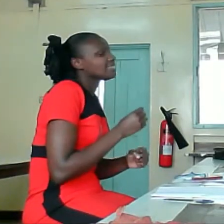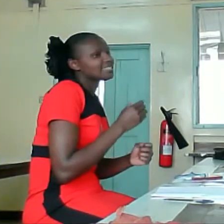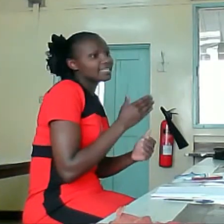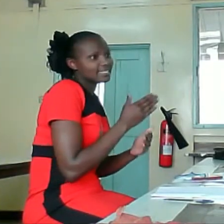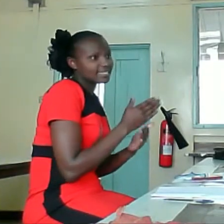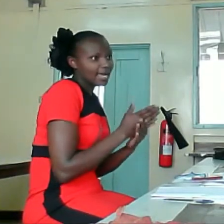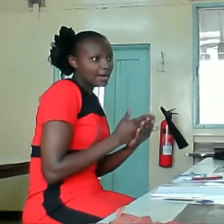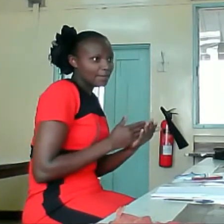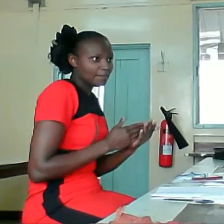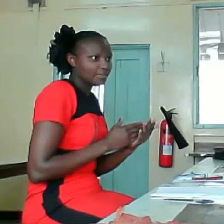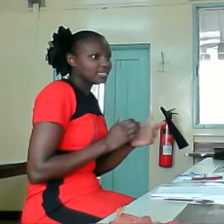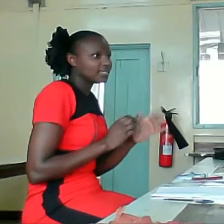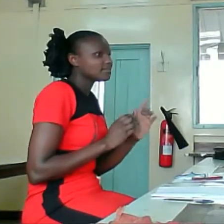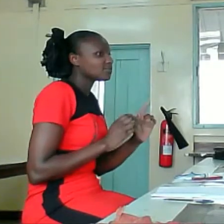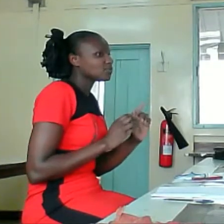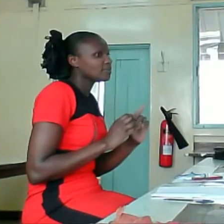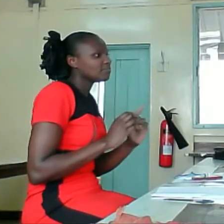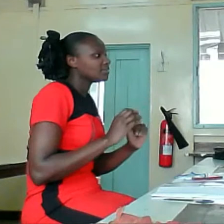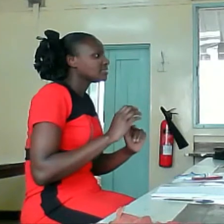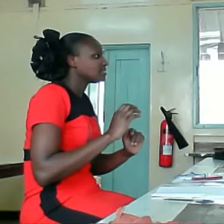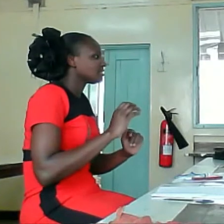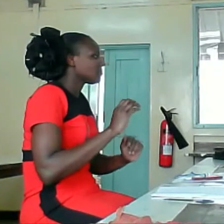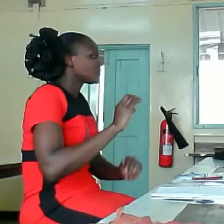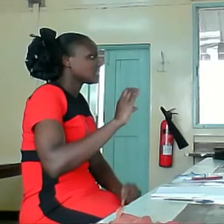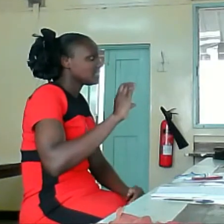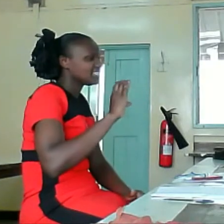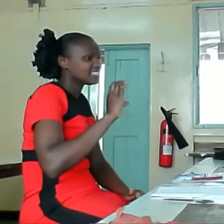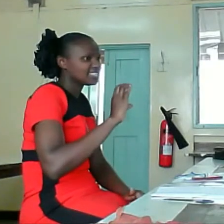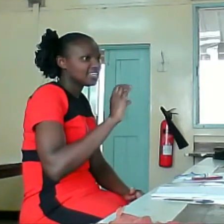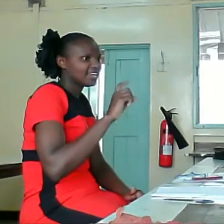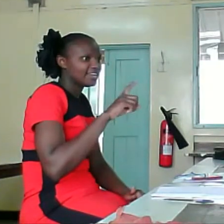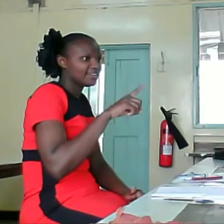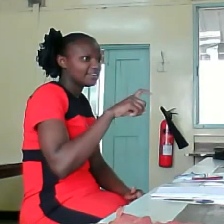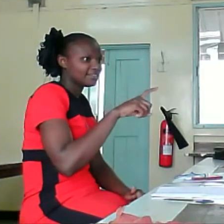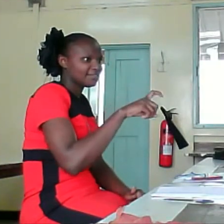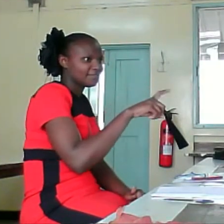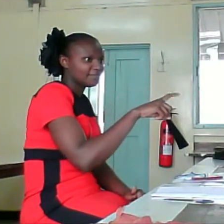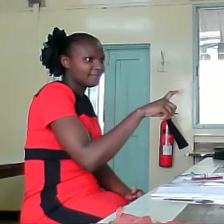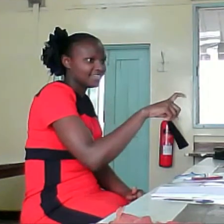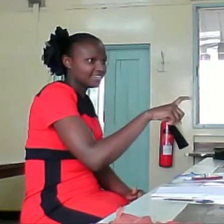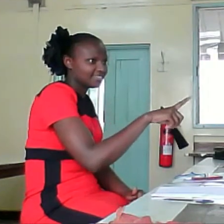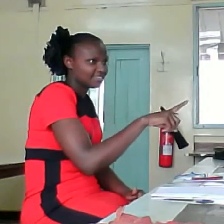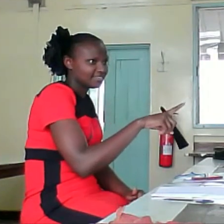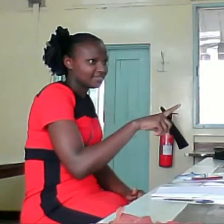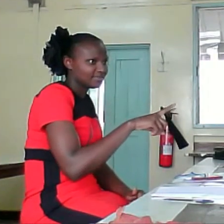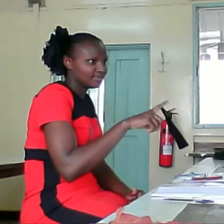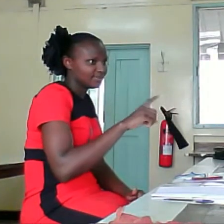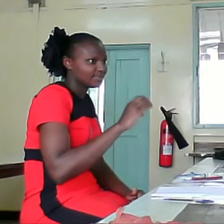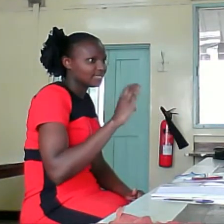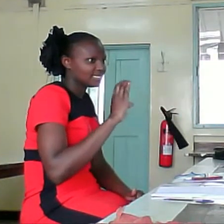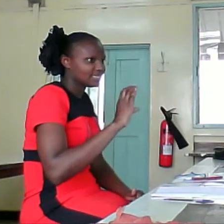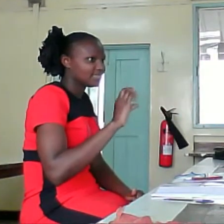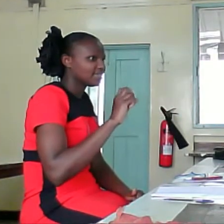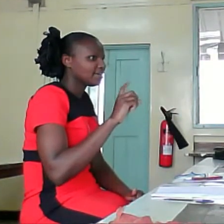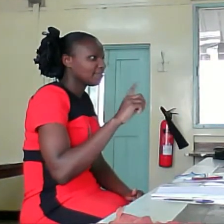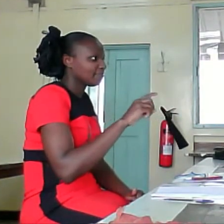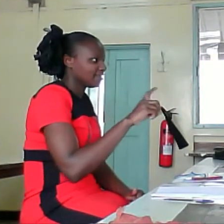COVID-19. Sam, ikianza tu hivi, Sam was in C and virus. C